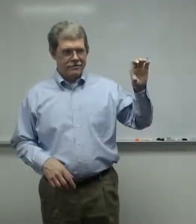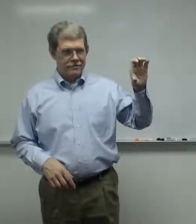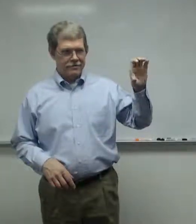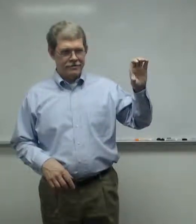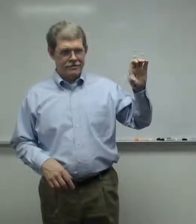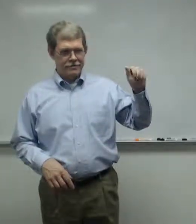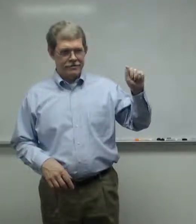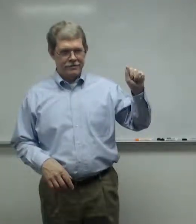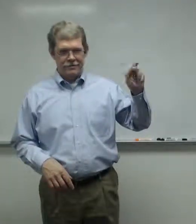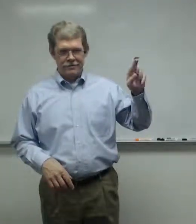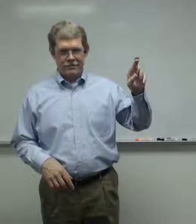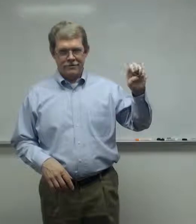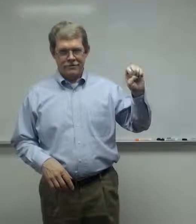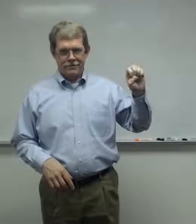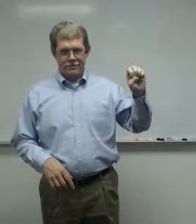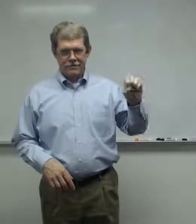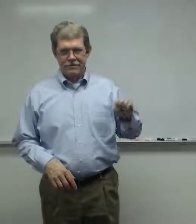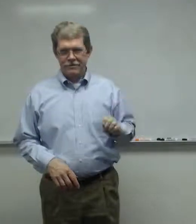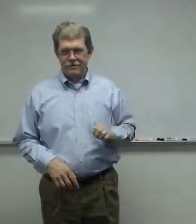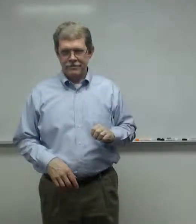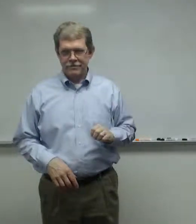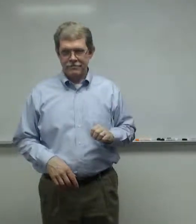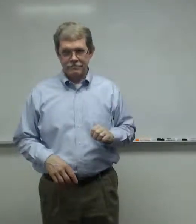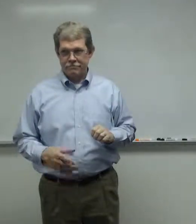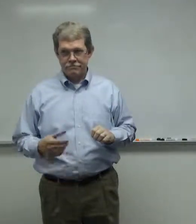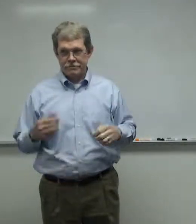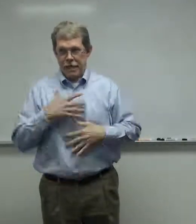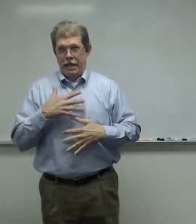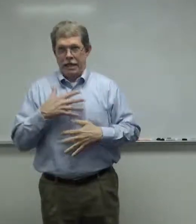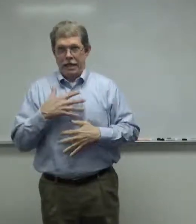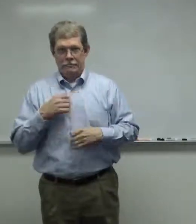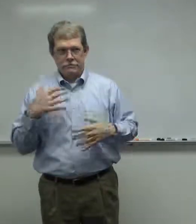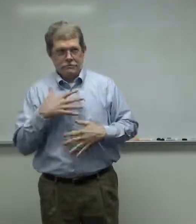Scared. Mm-hmm. Scared.